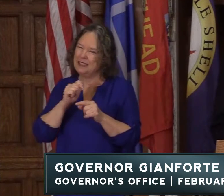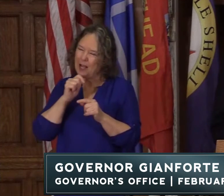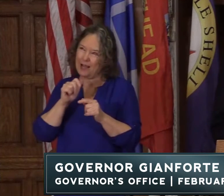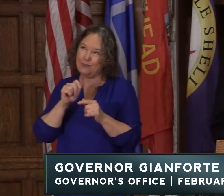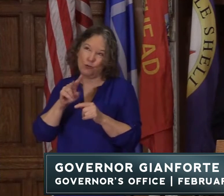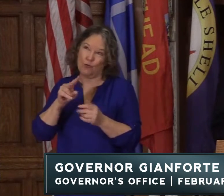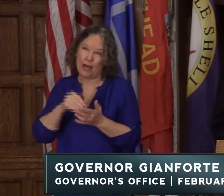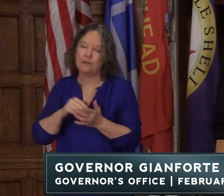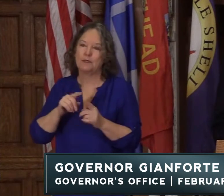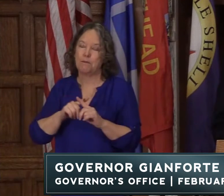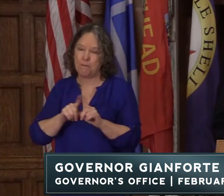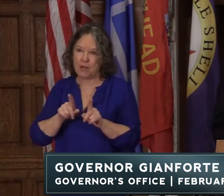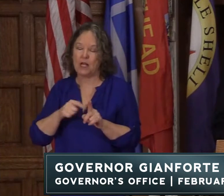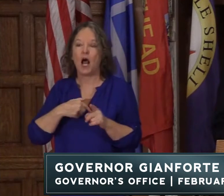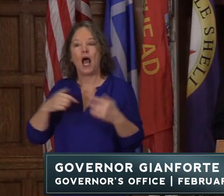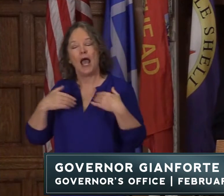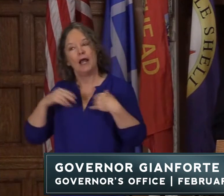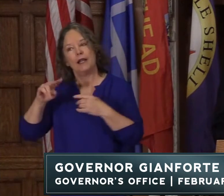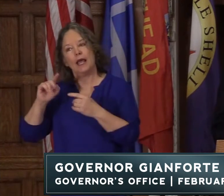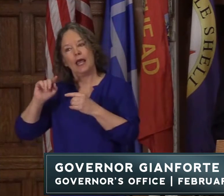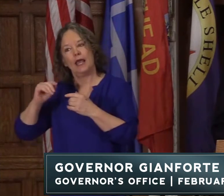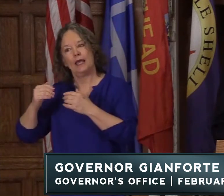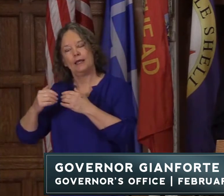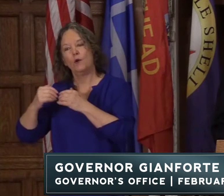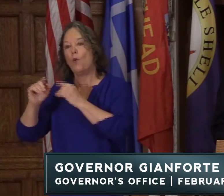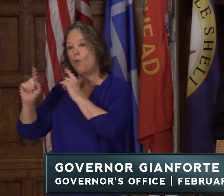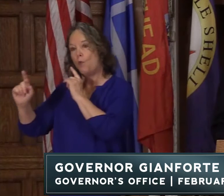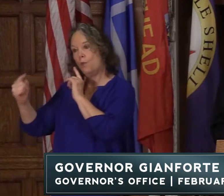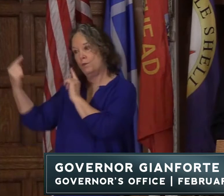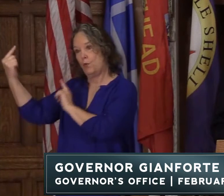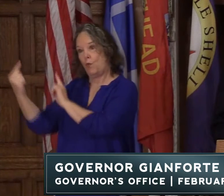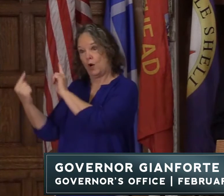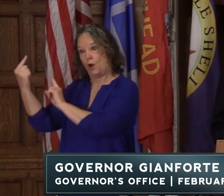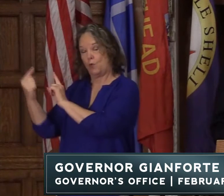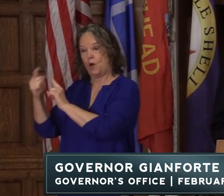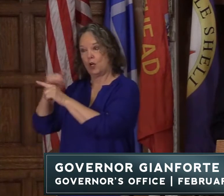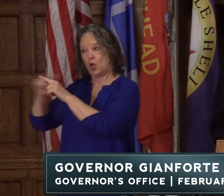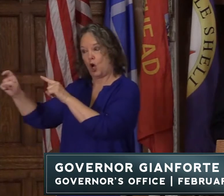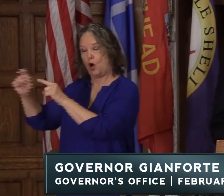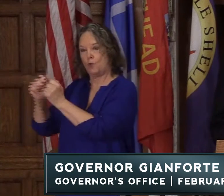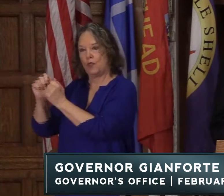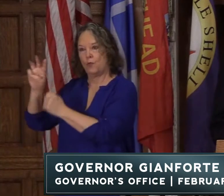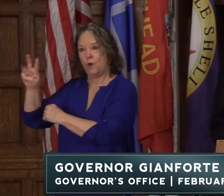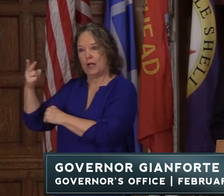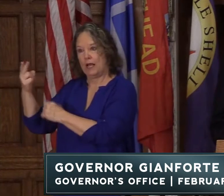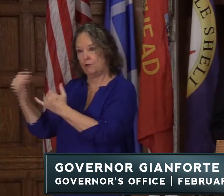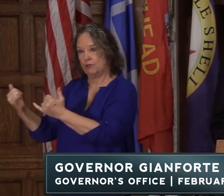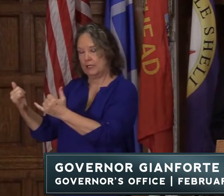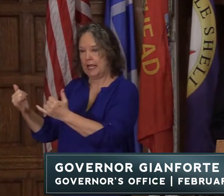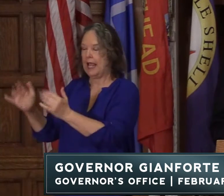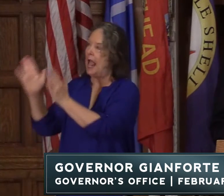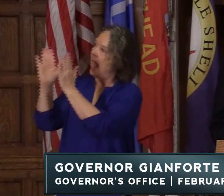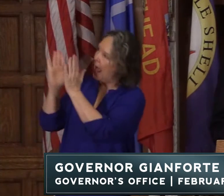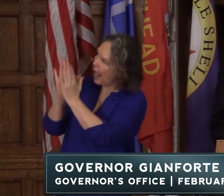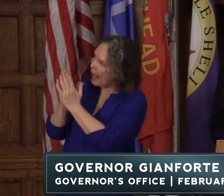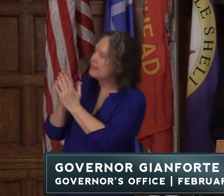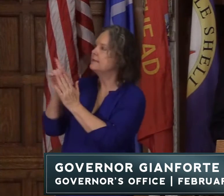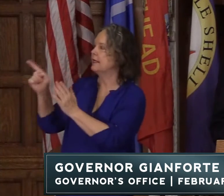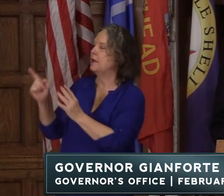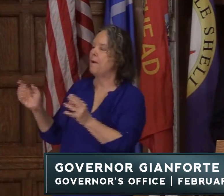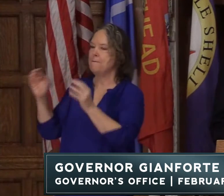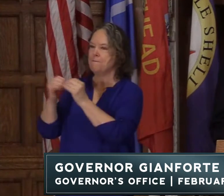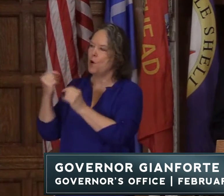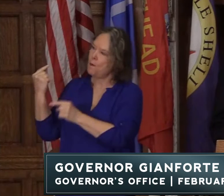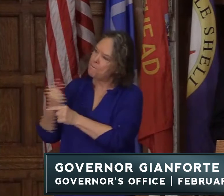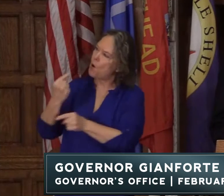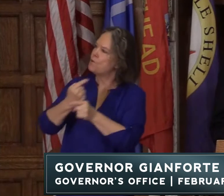However, I did have a separate one-on-one call with the White House today, really asking for a more